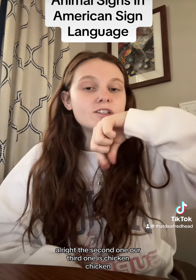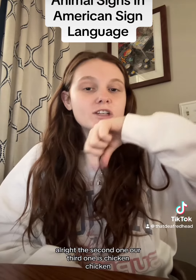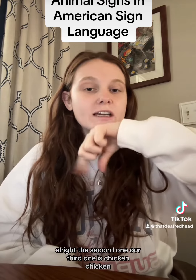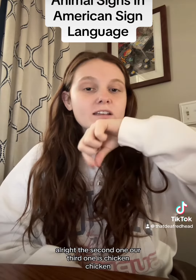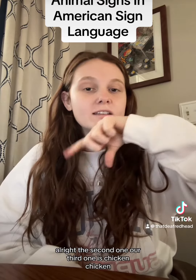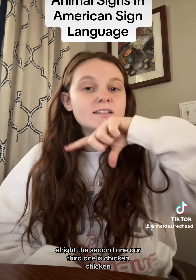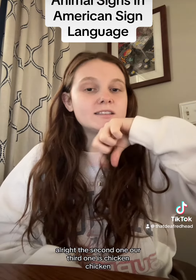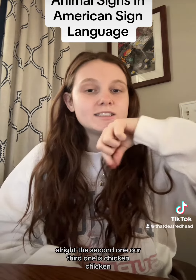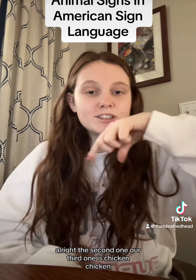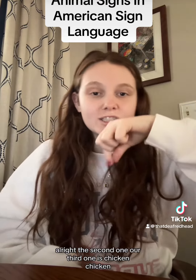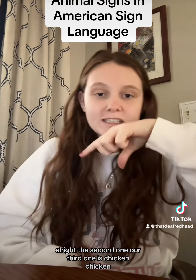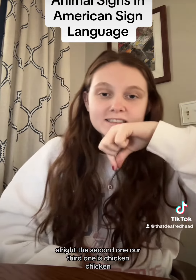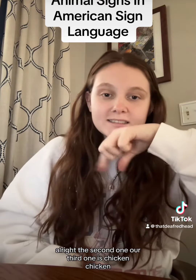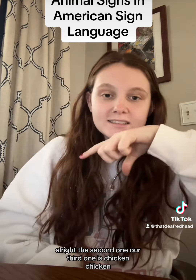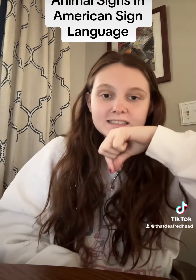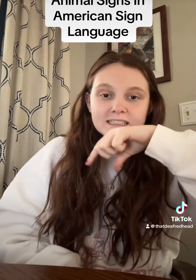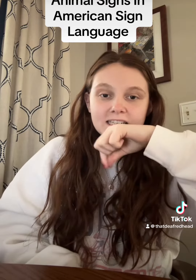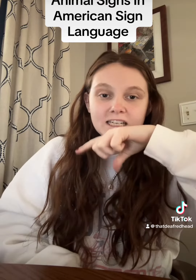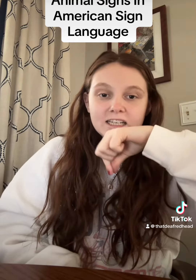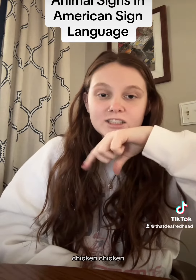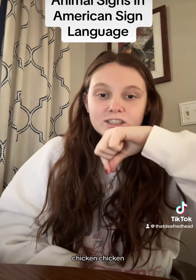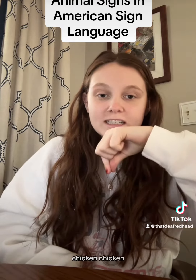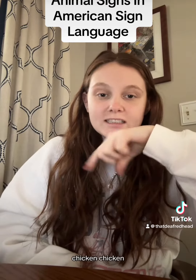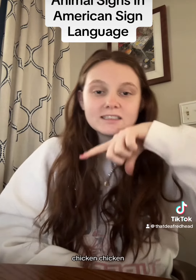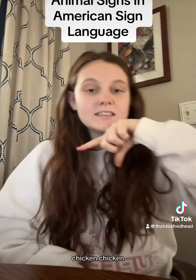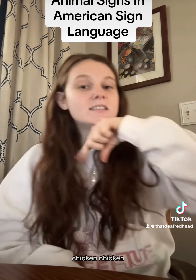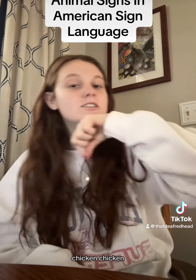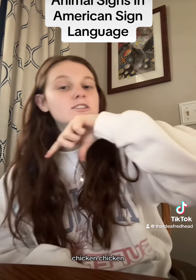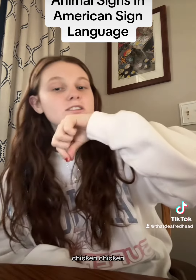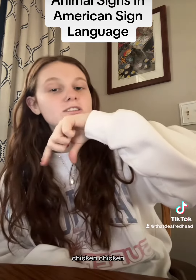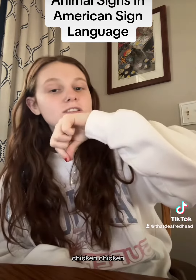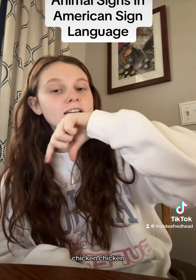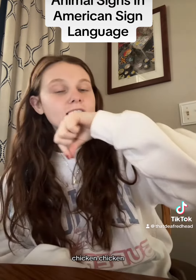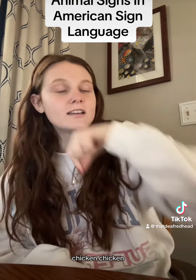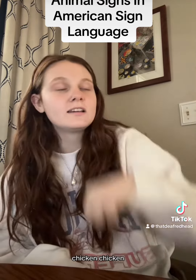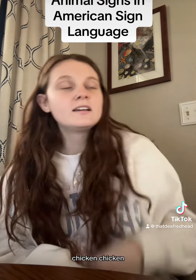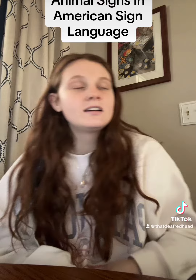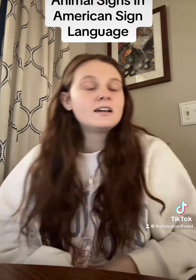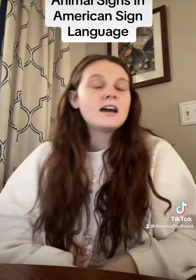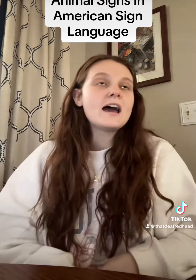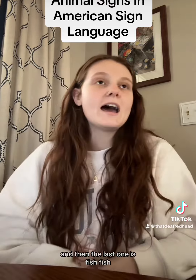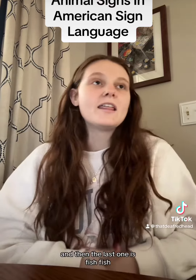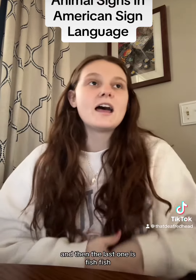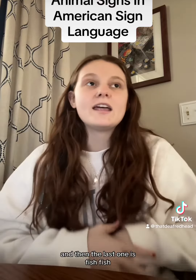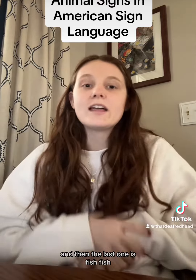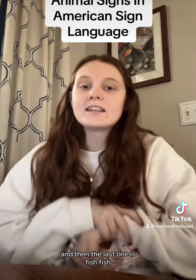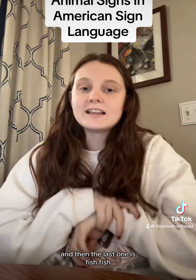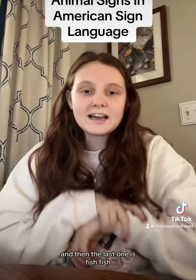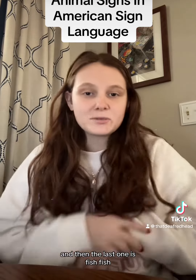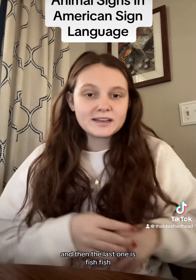chicken, chicken, chicken, chicken. And then the last one is